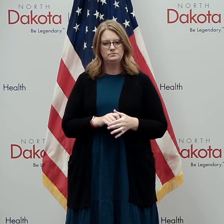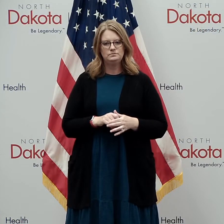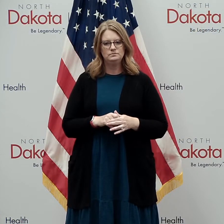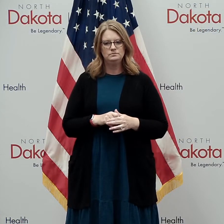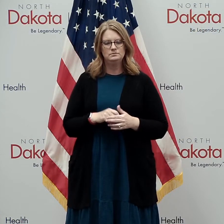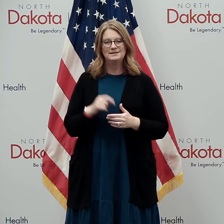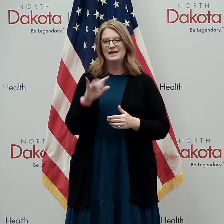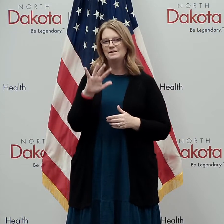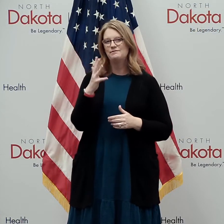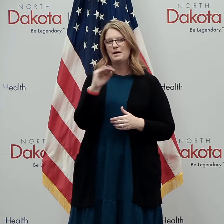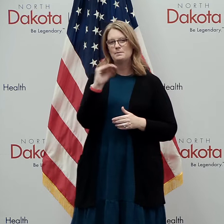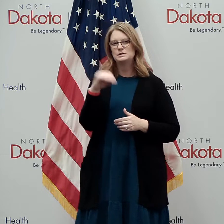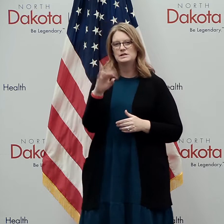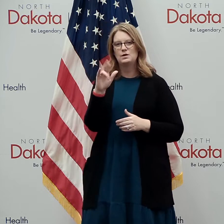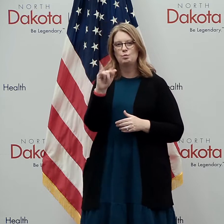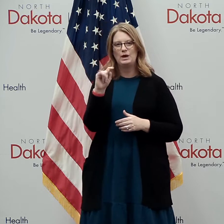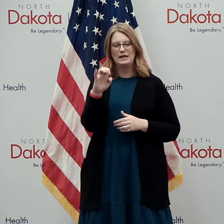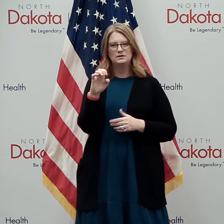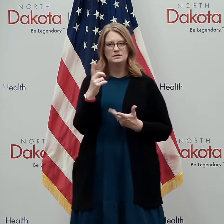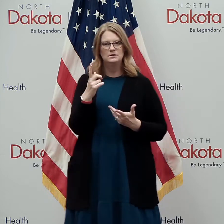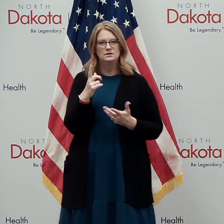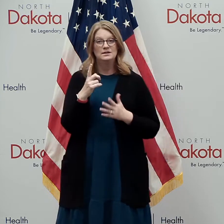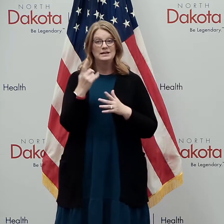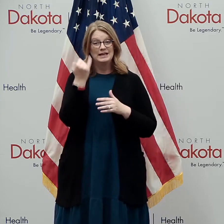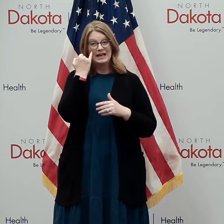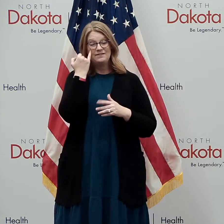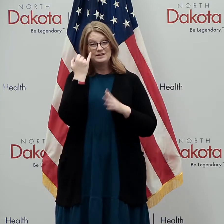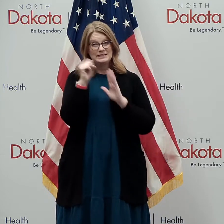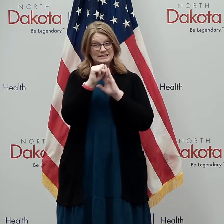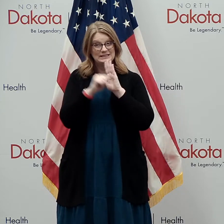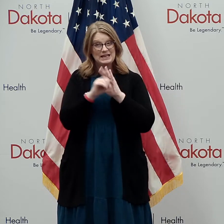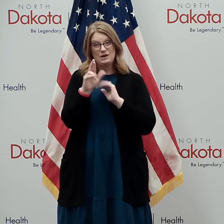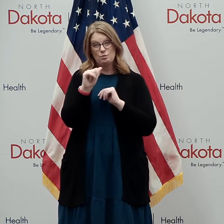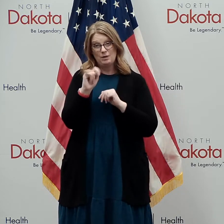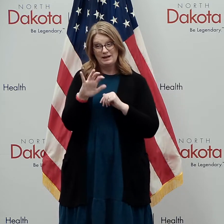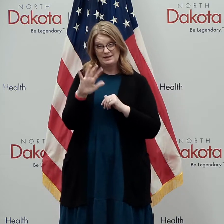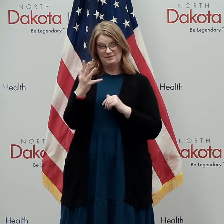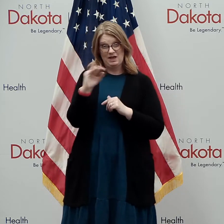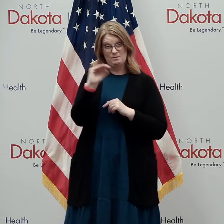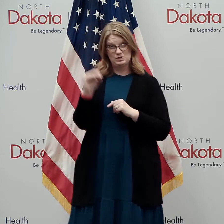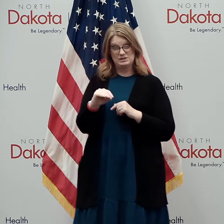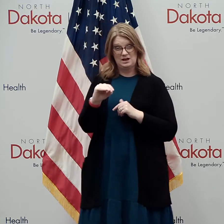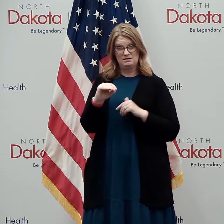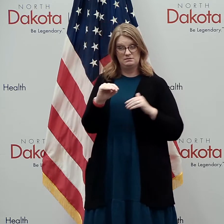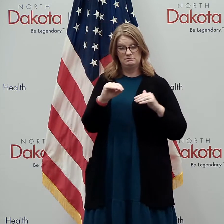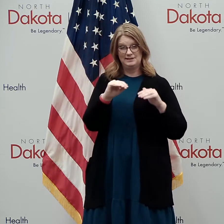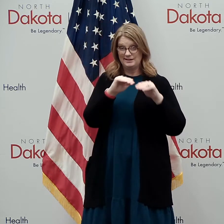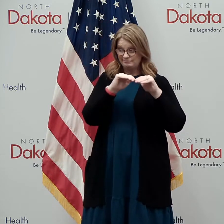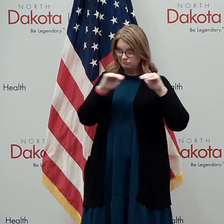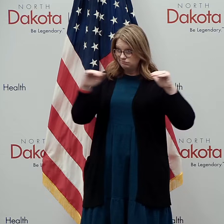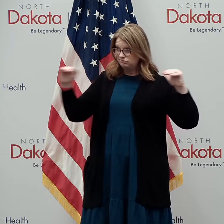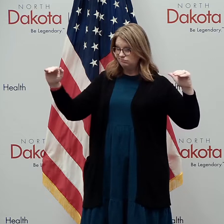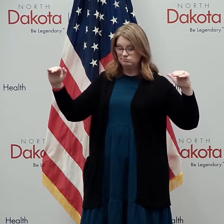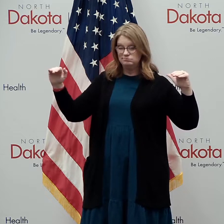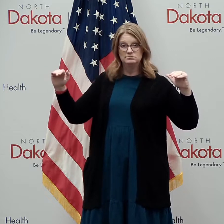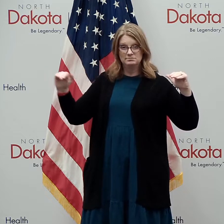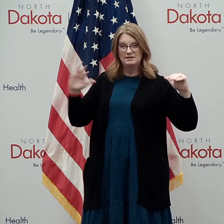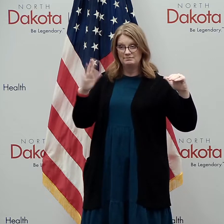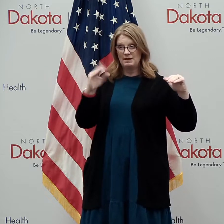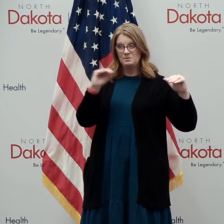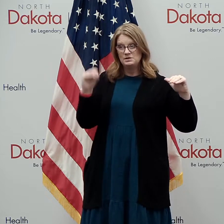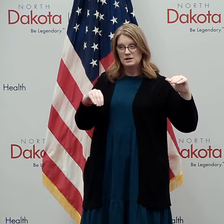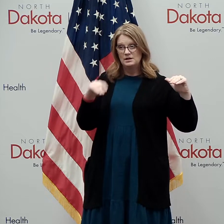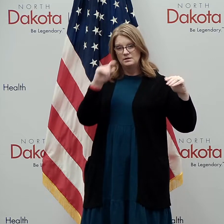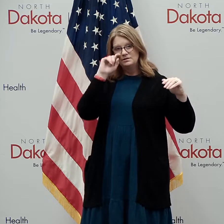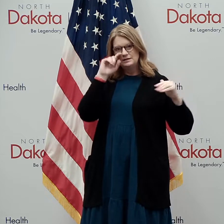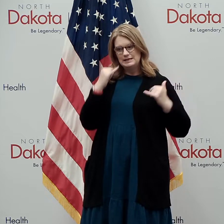5% rate, when we do get to an absolute rate, state rate of over 5%, where we're below